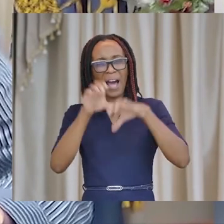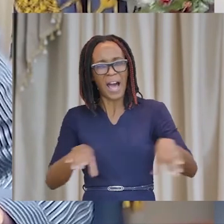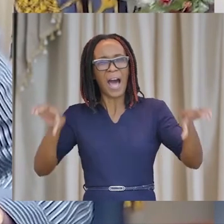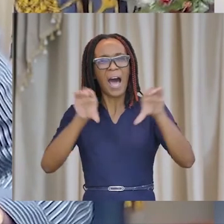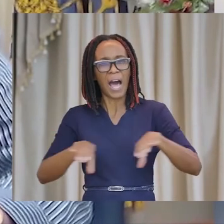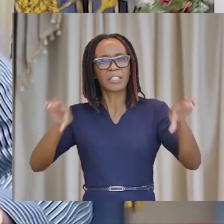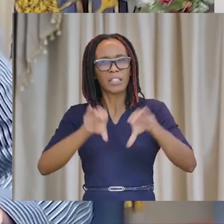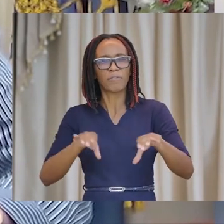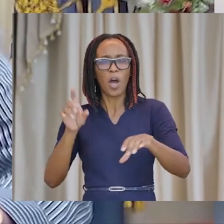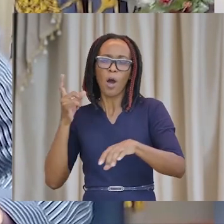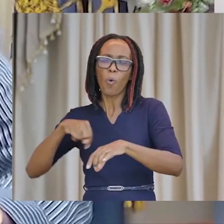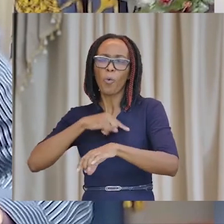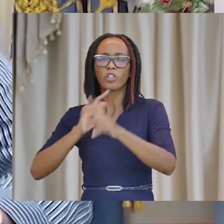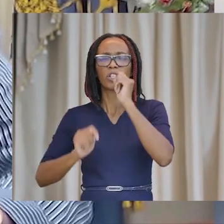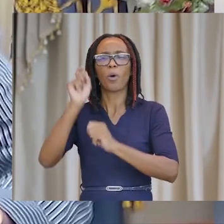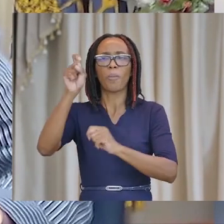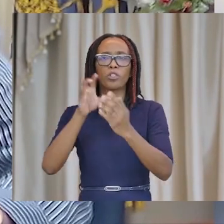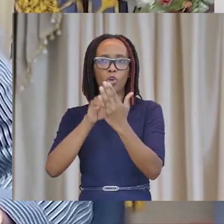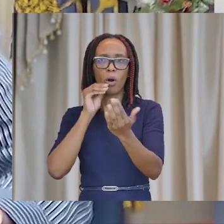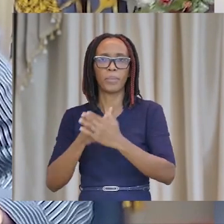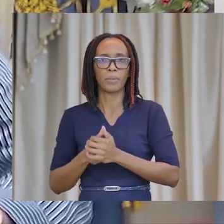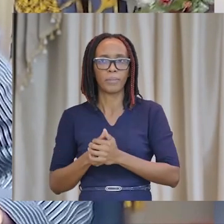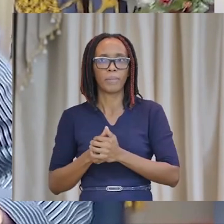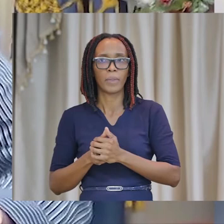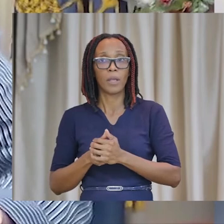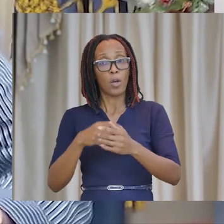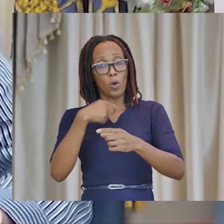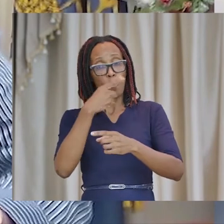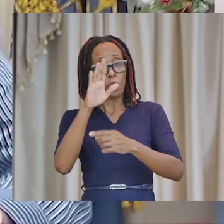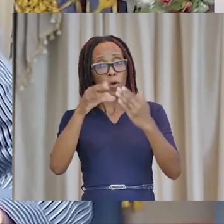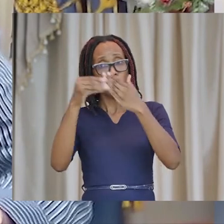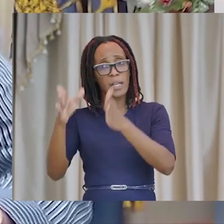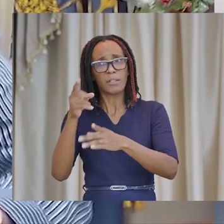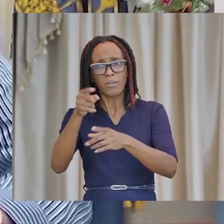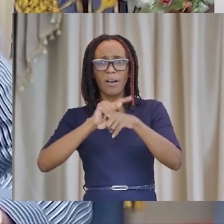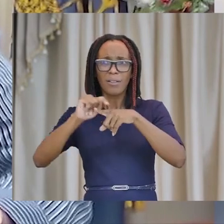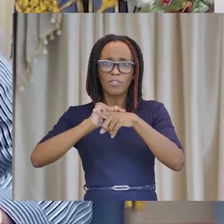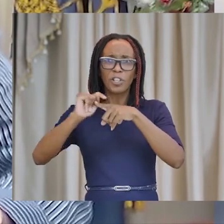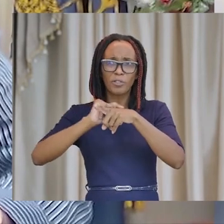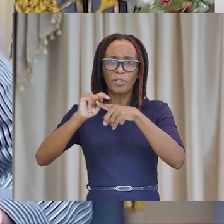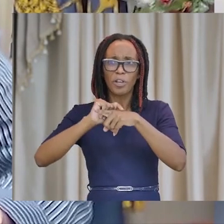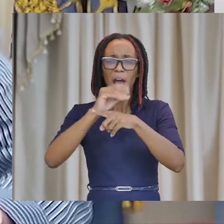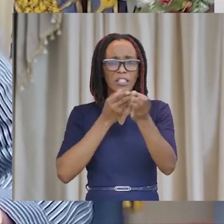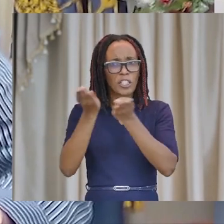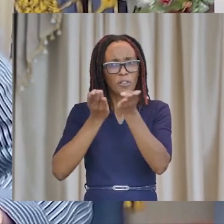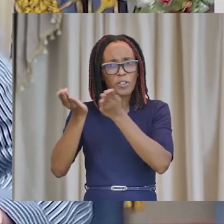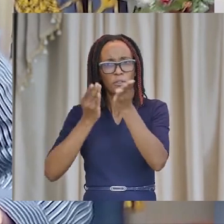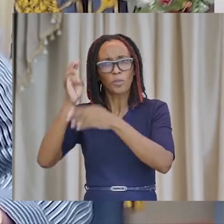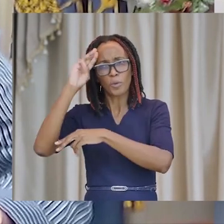Leaders and supporters of the scouting movement, I thank and applaud you for the yeoman service that you have rendered in